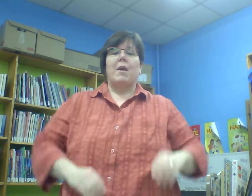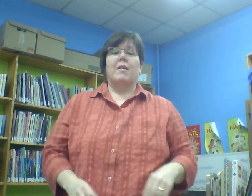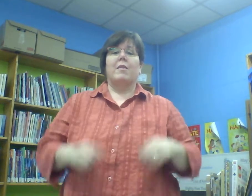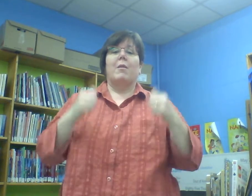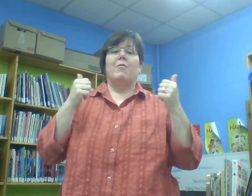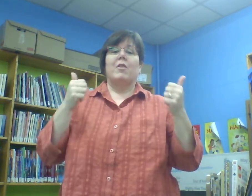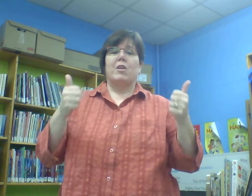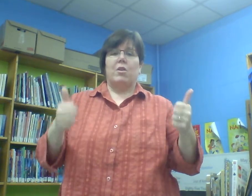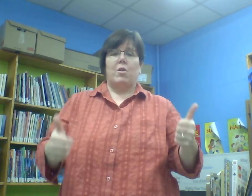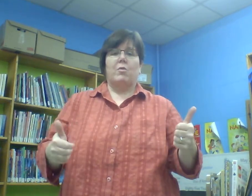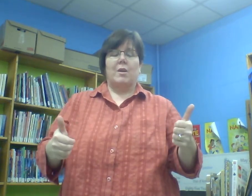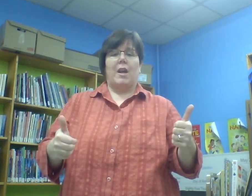them feel okay,